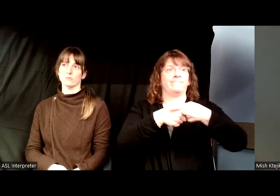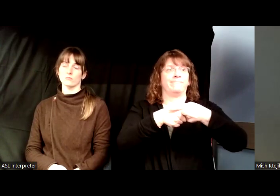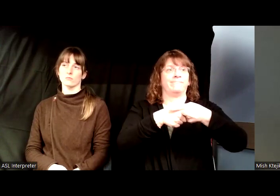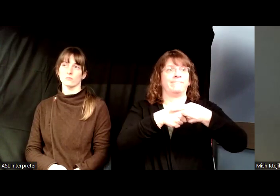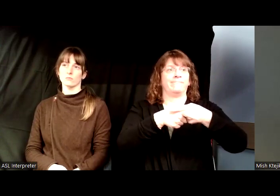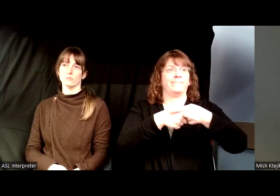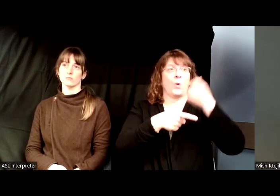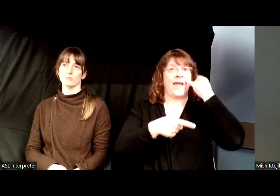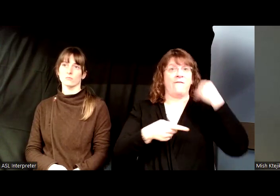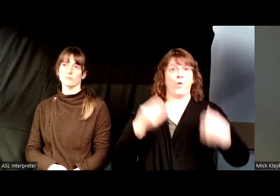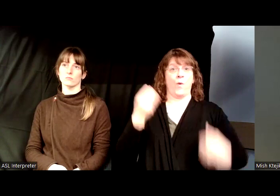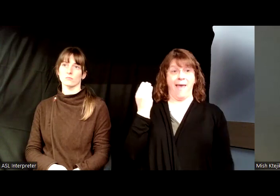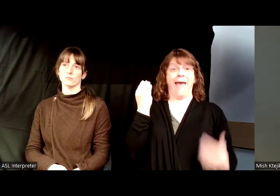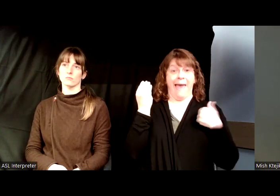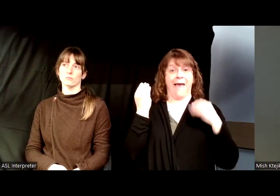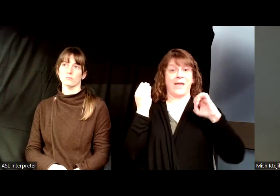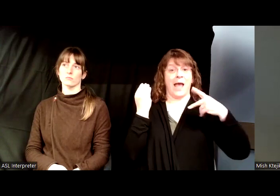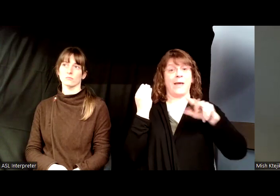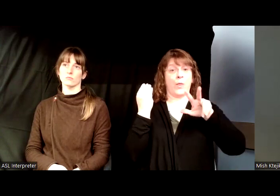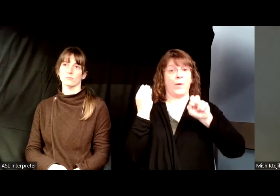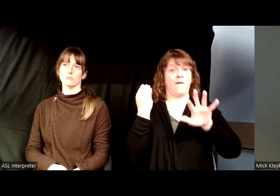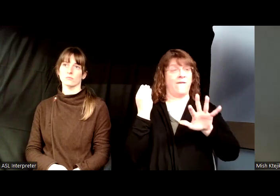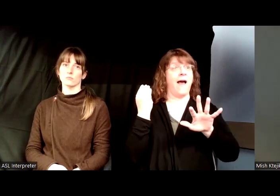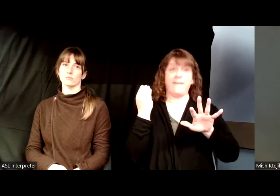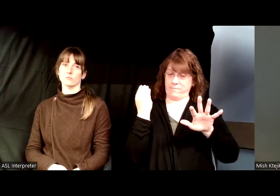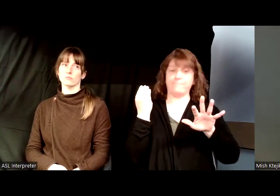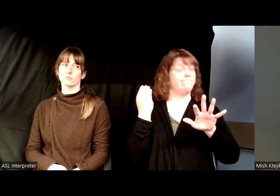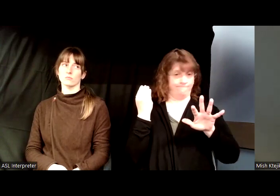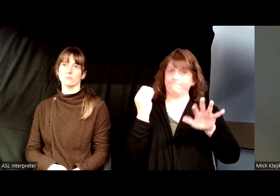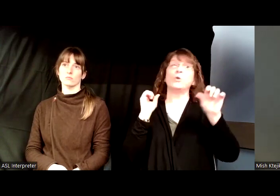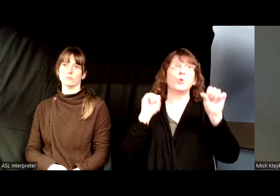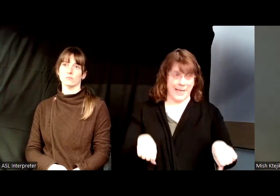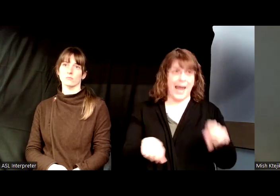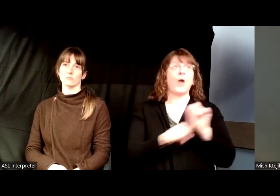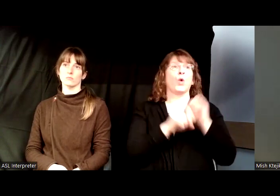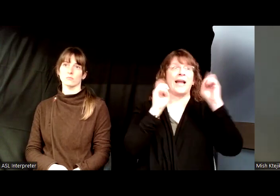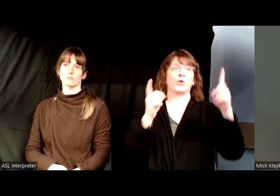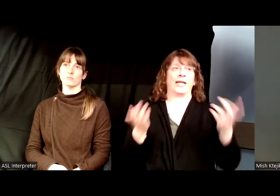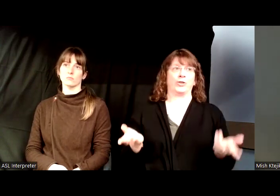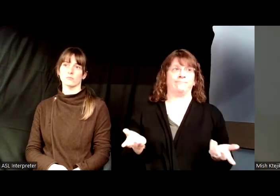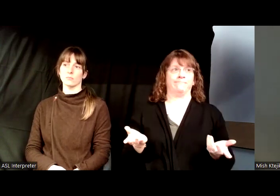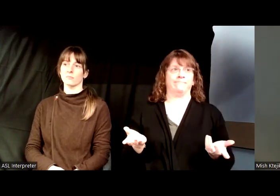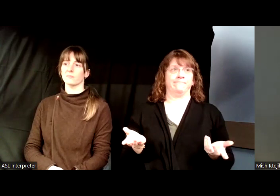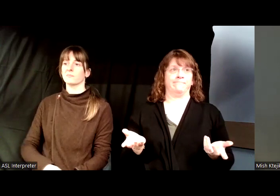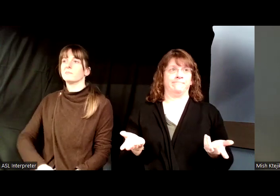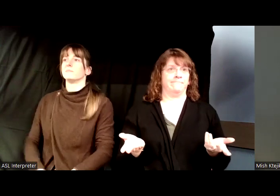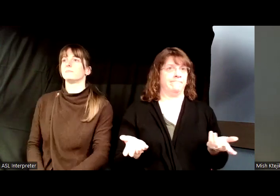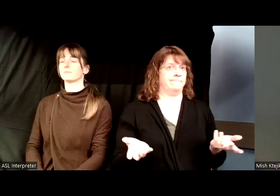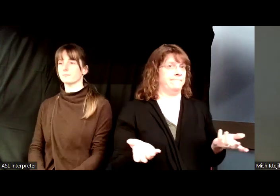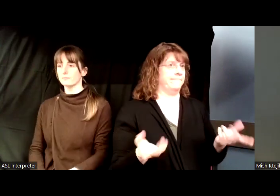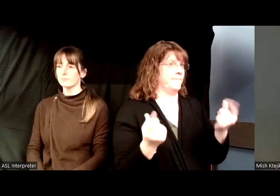conflicting information. So if we actually have the EIPA 3.5 or above, that's saying that we can work in